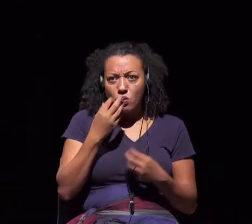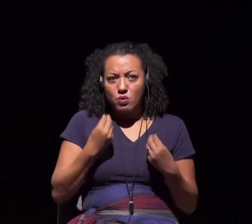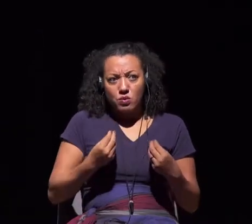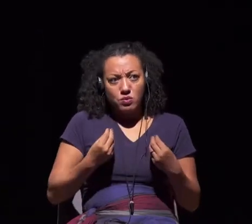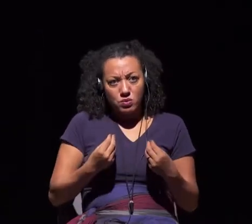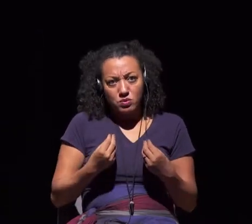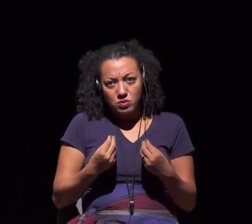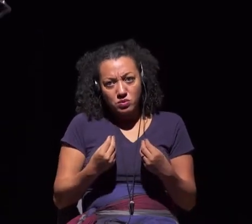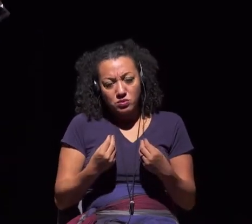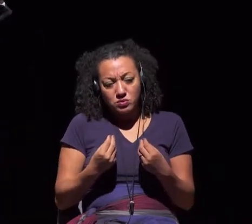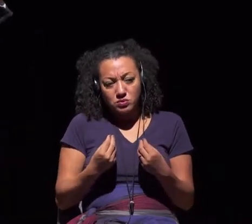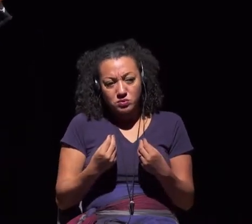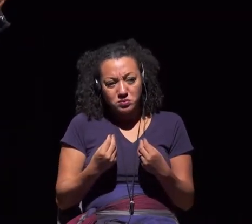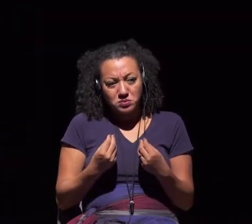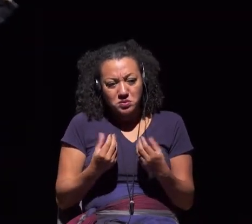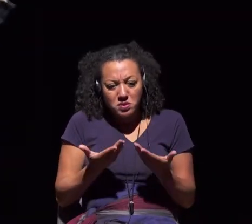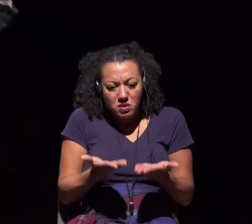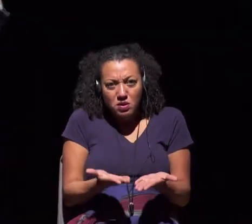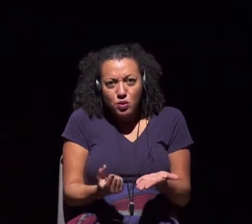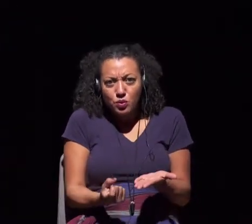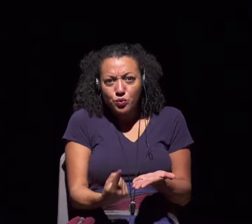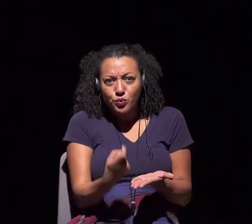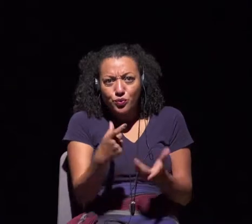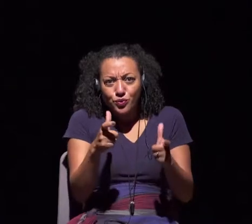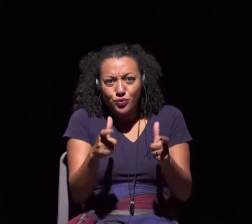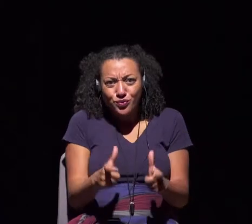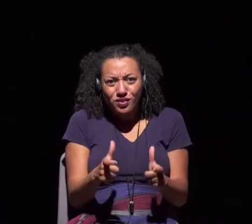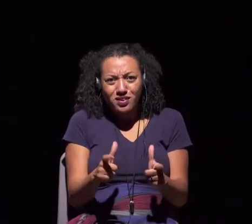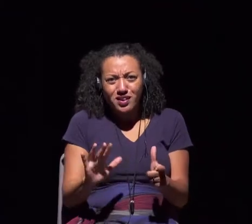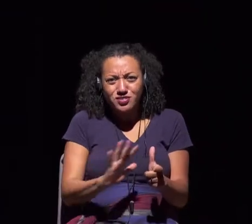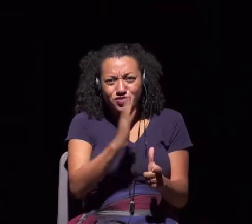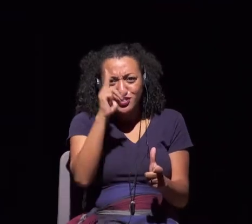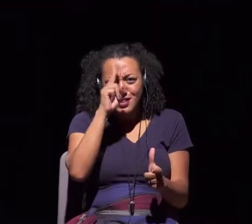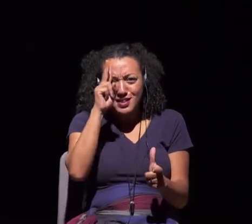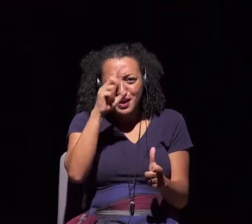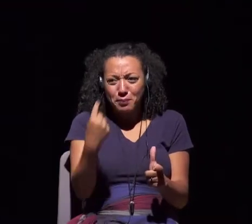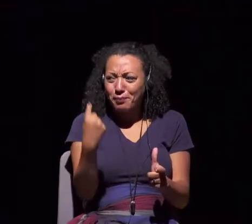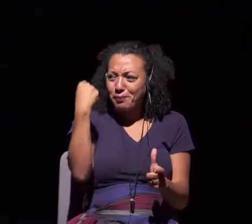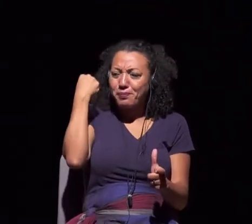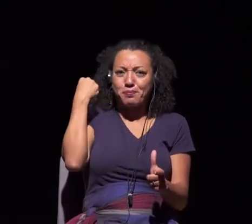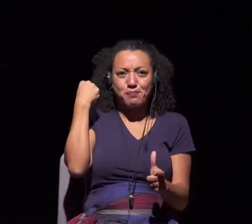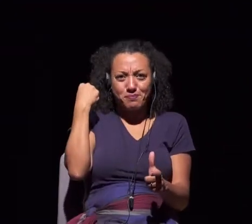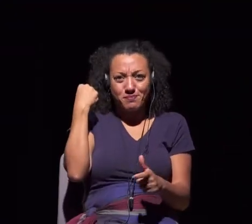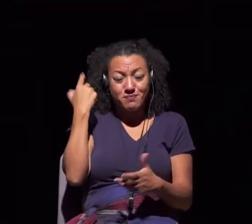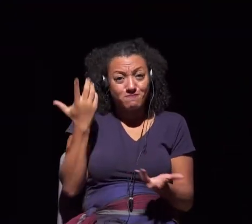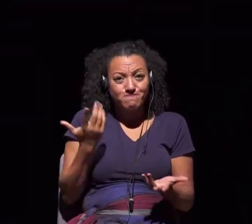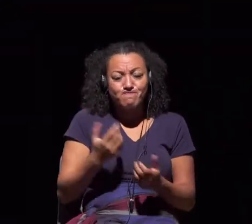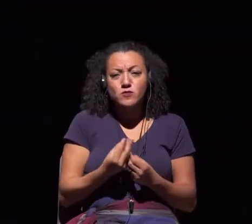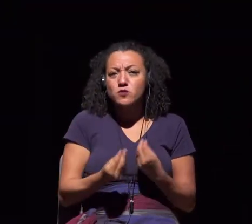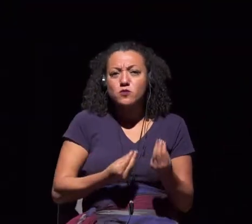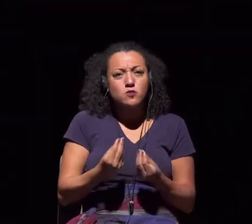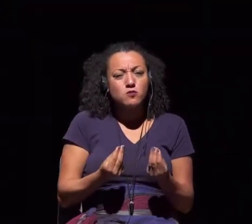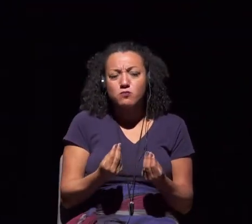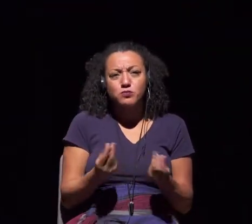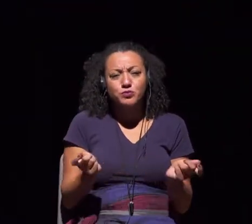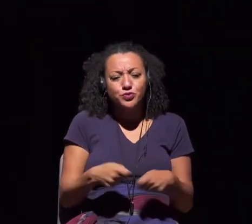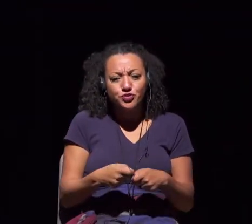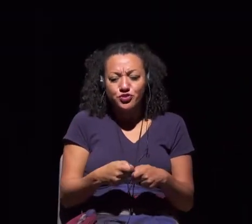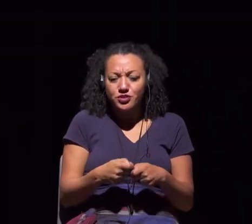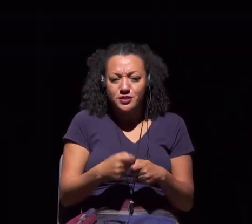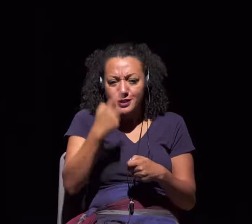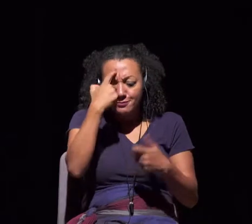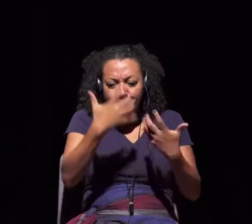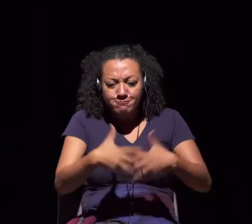of memorialization. How can we transform this space to something that can reflect the culture and the interest of all these people? And